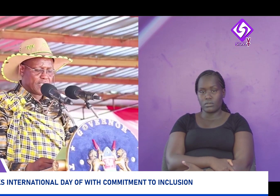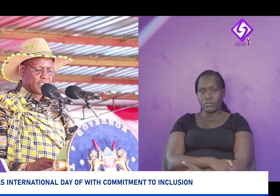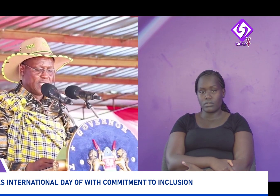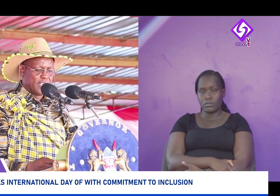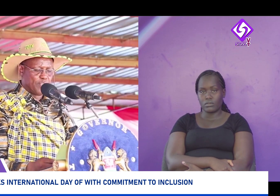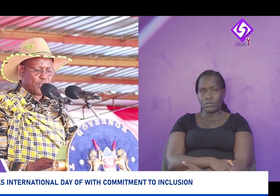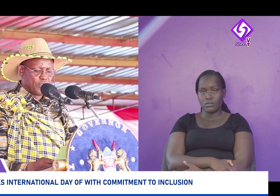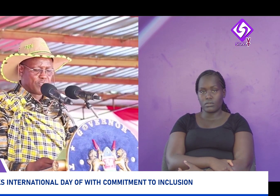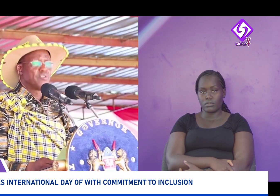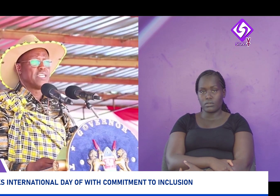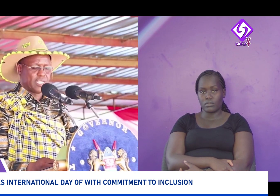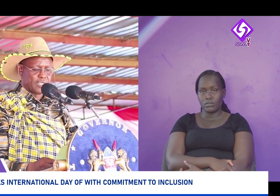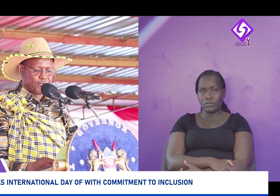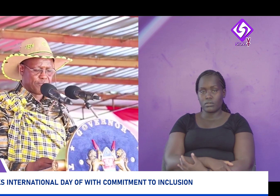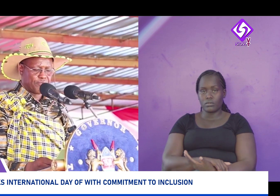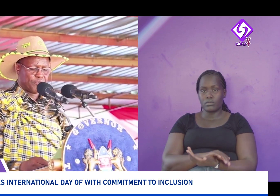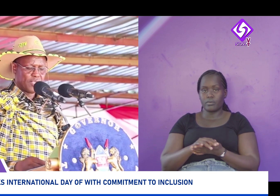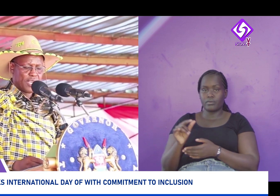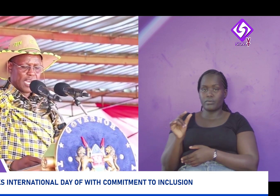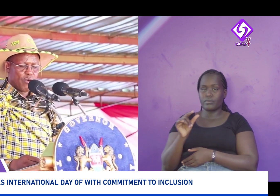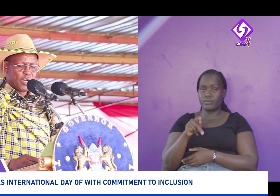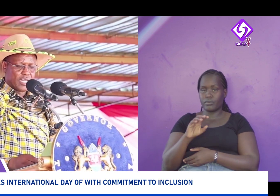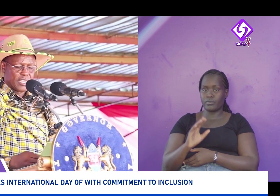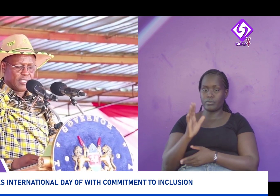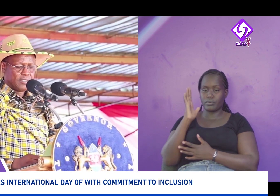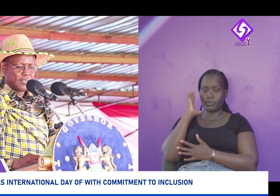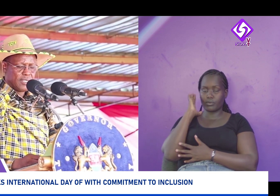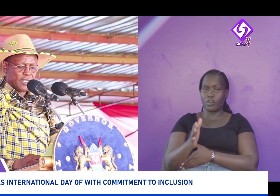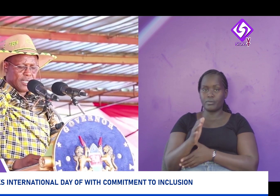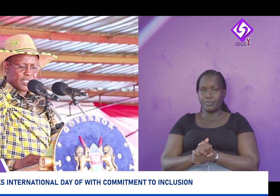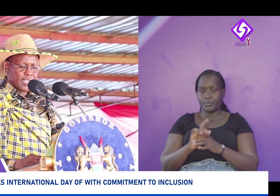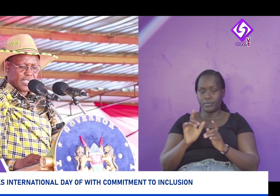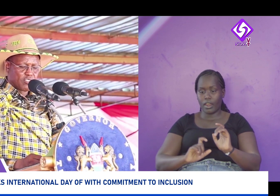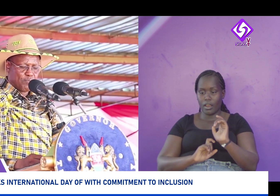5% AGPO directive, awarding tenders to